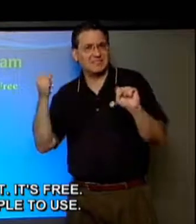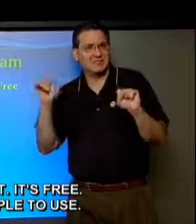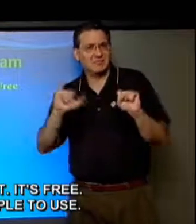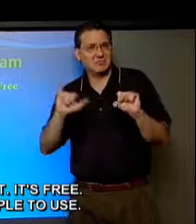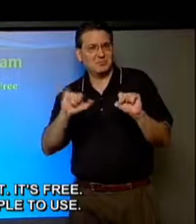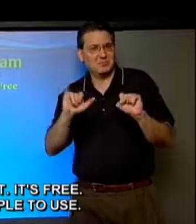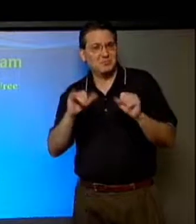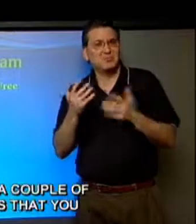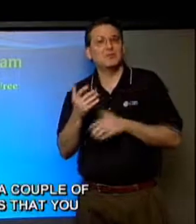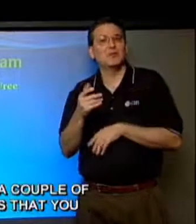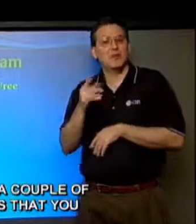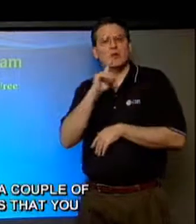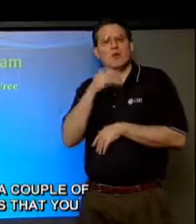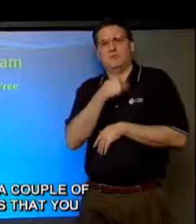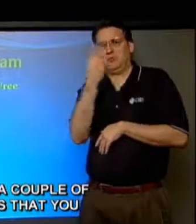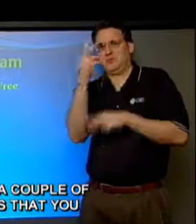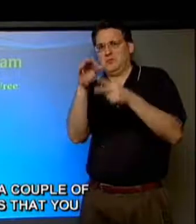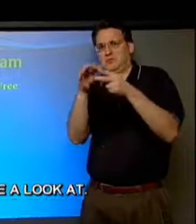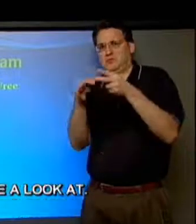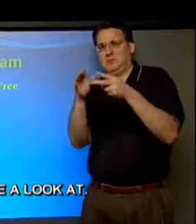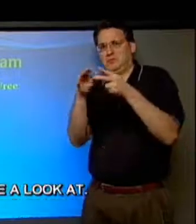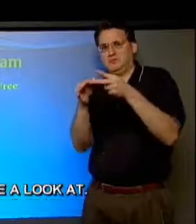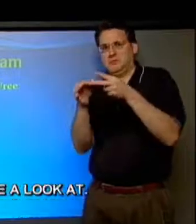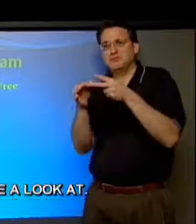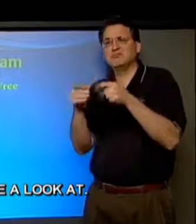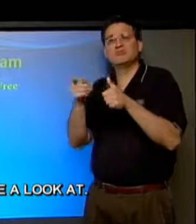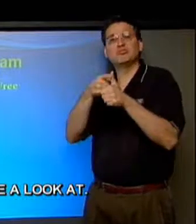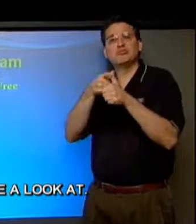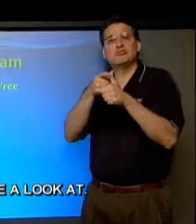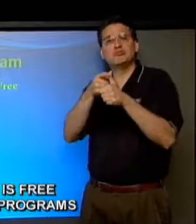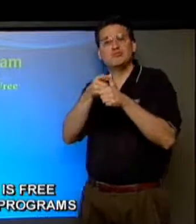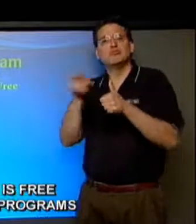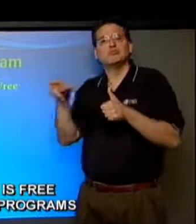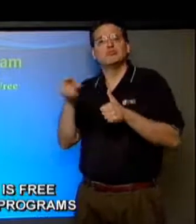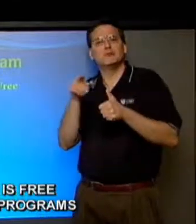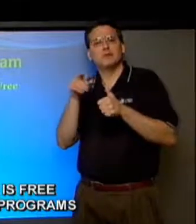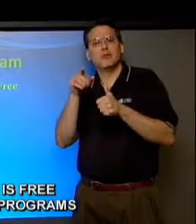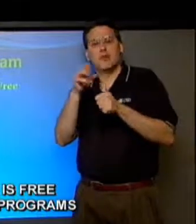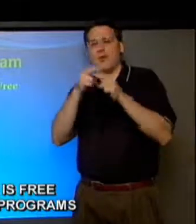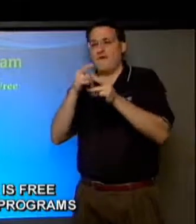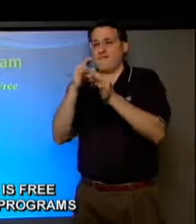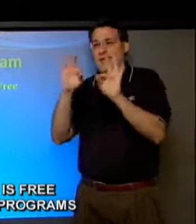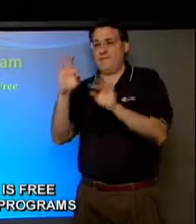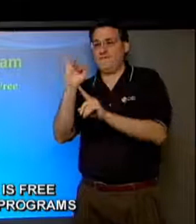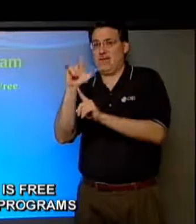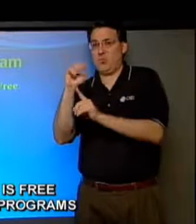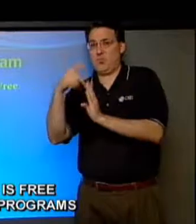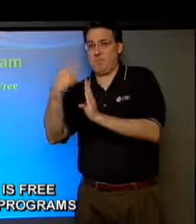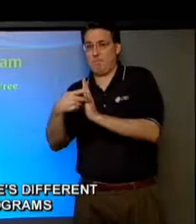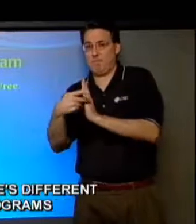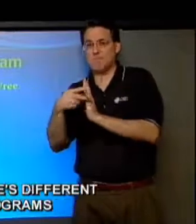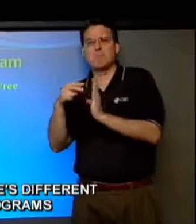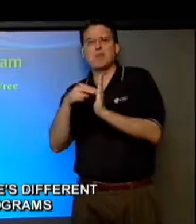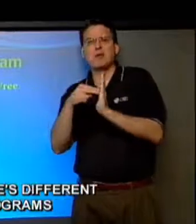use. There's a couple of options that you can take a look at. One is free filing programs, and there's